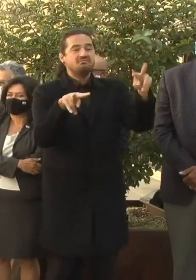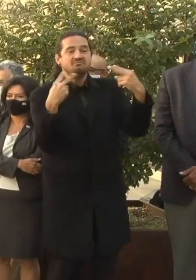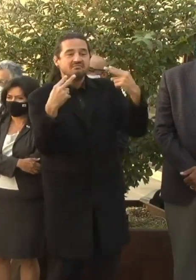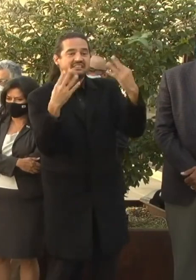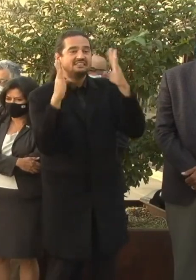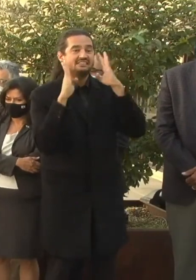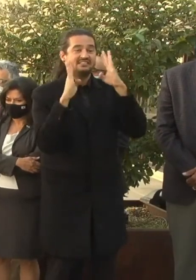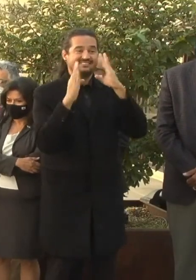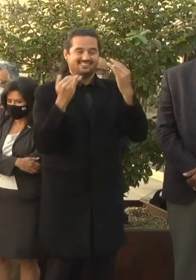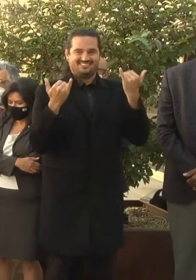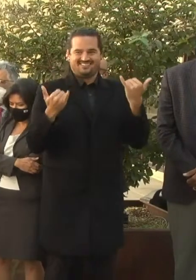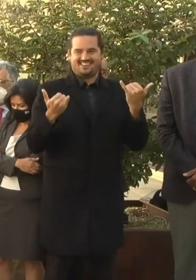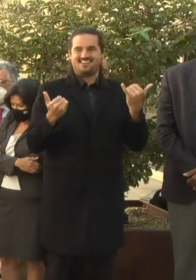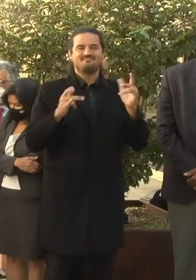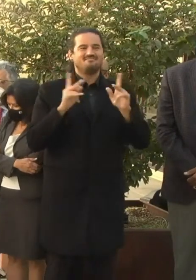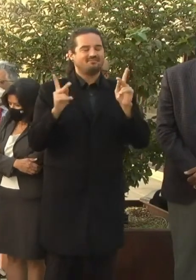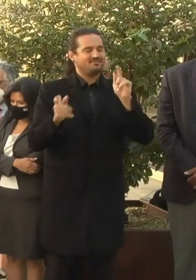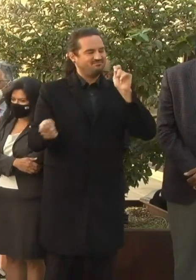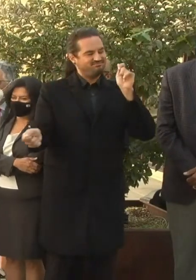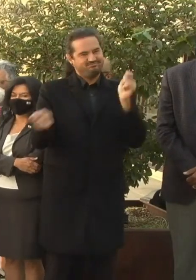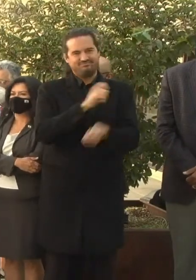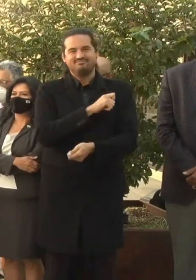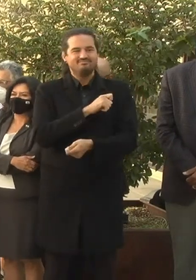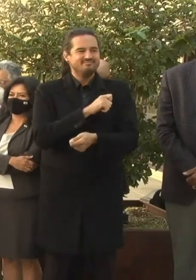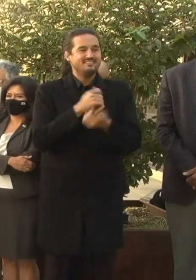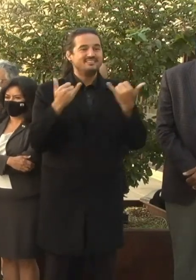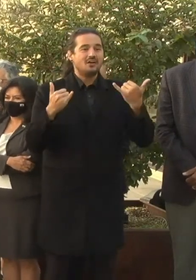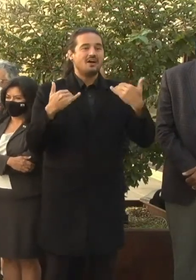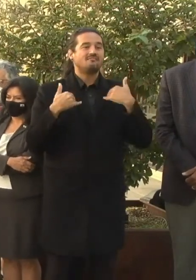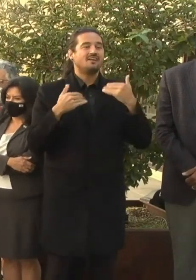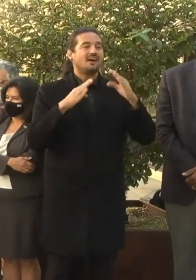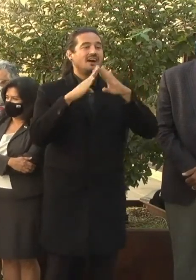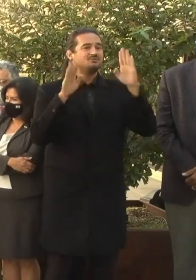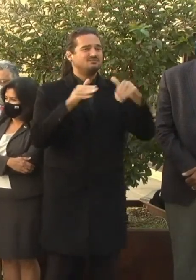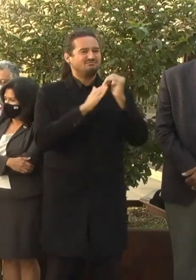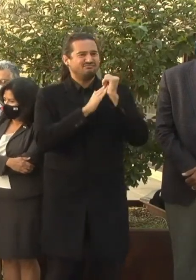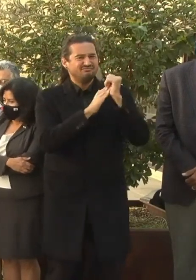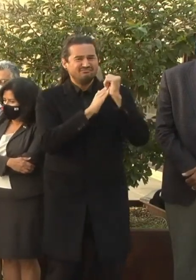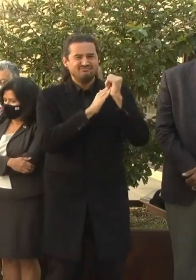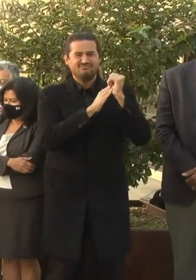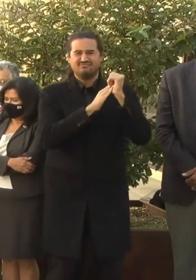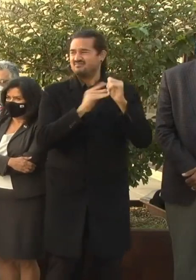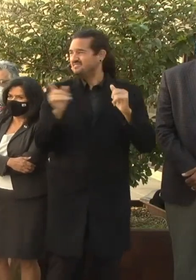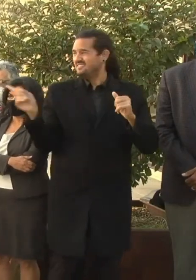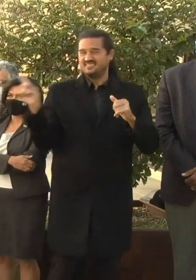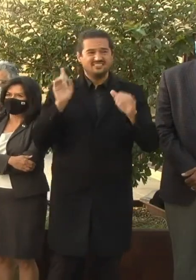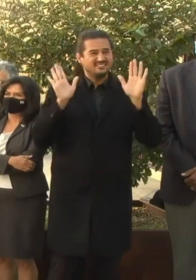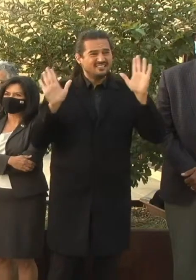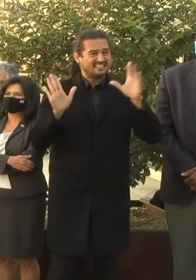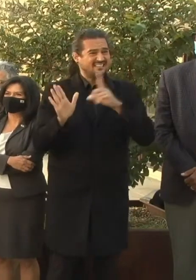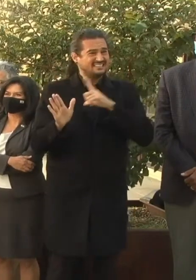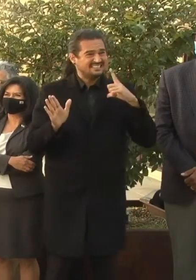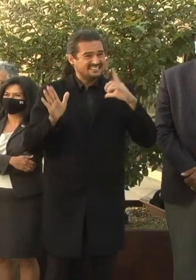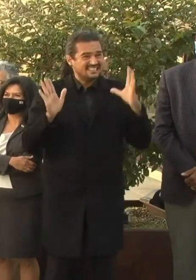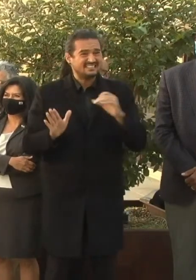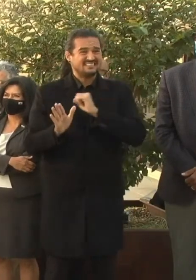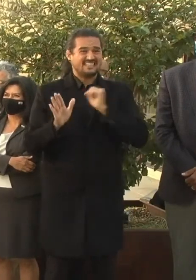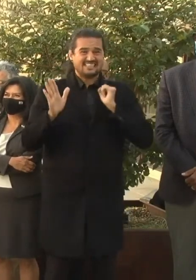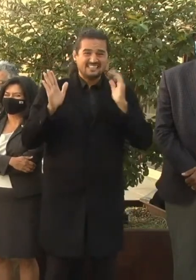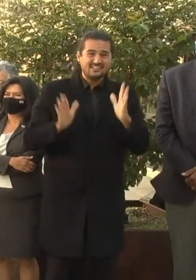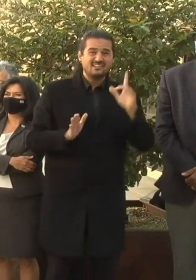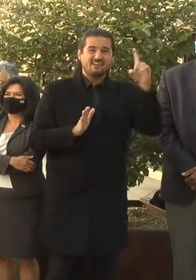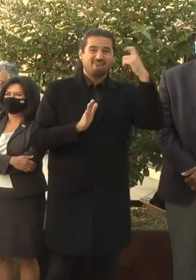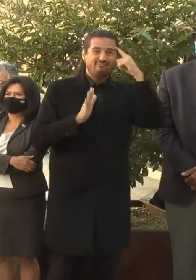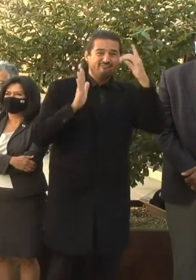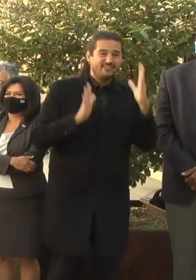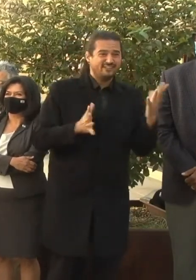champions, not just our amazing legislative colleagues, but led by our governor, I don't feel so alone. And I also have to say I